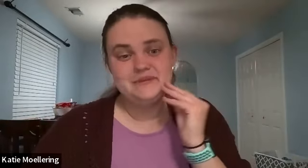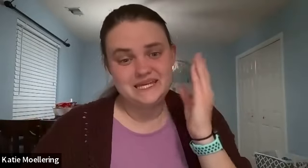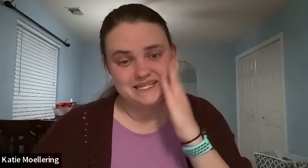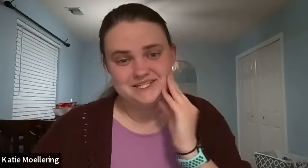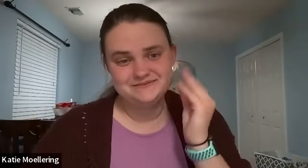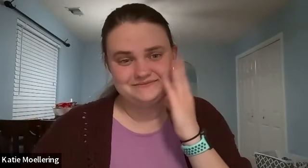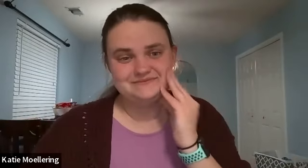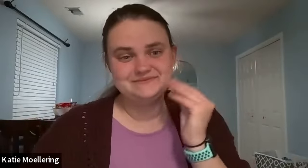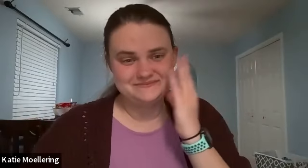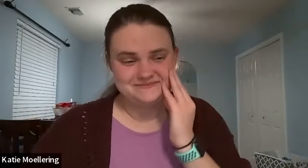peach.